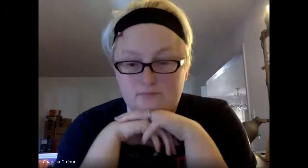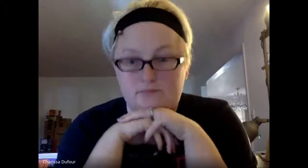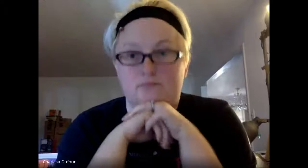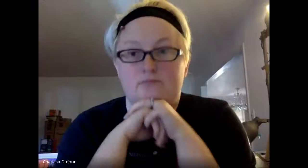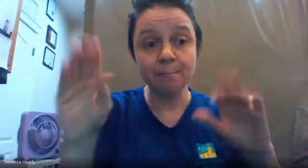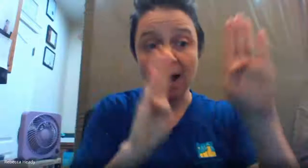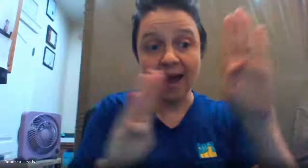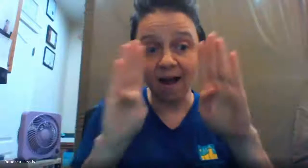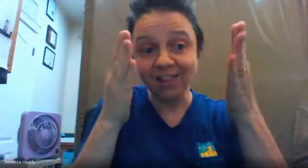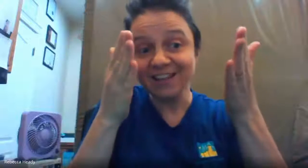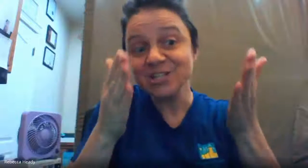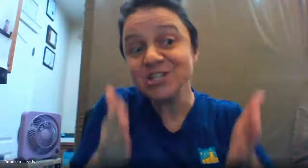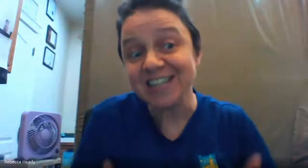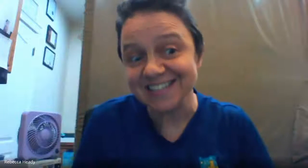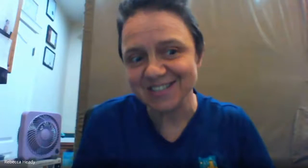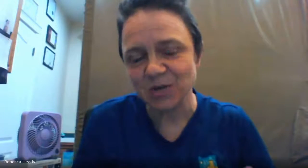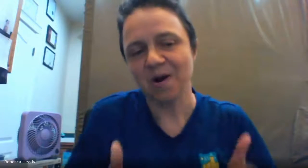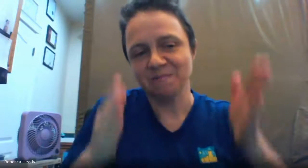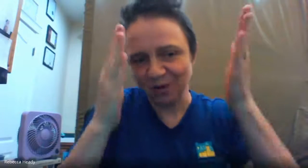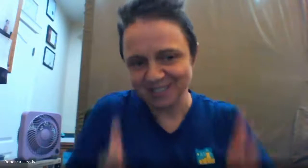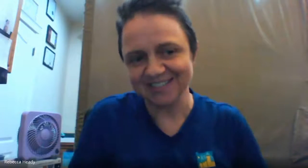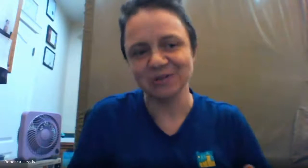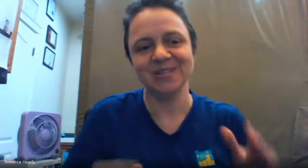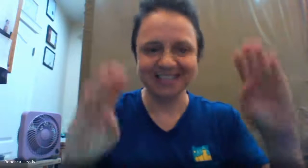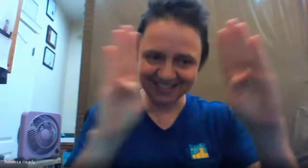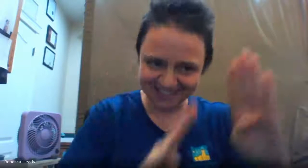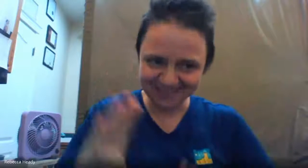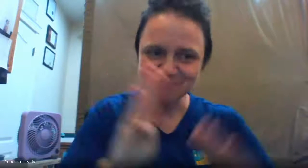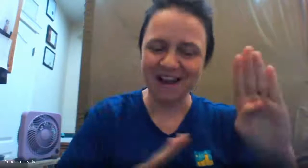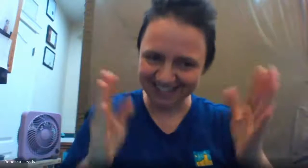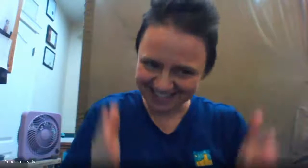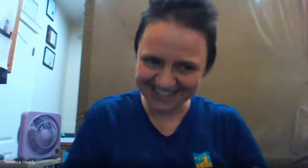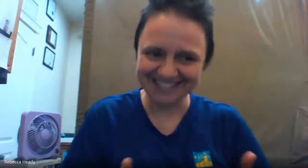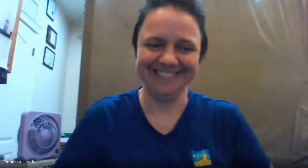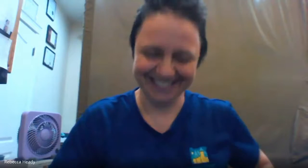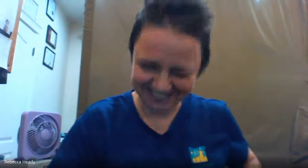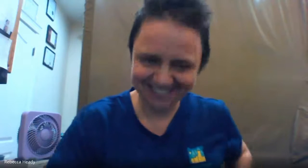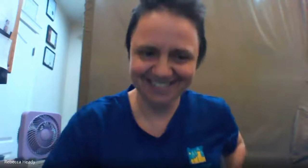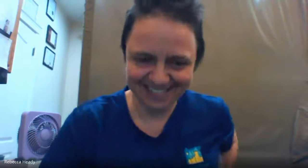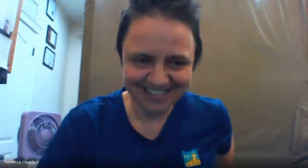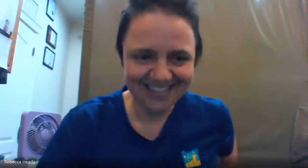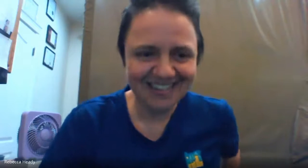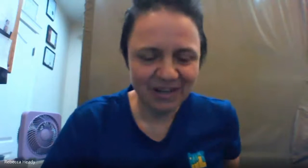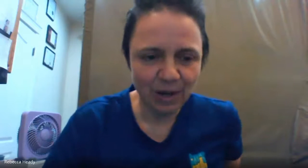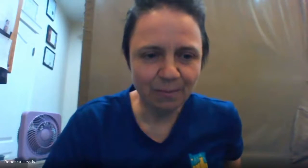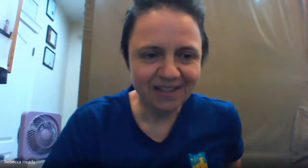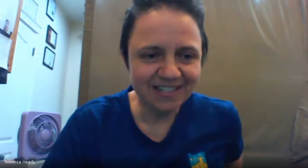you are a biologist. You are a person who does biology. Yeah. So I'm a